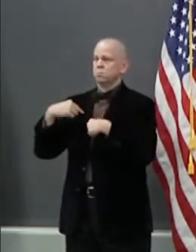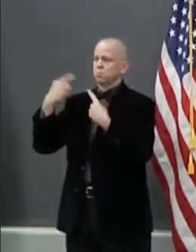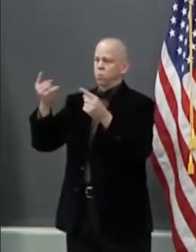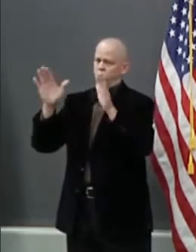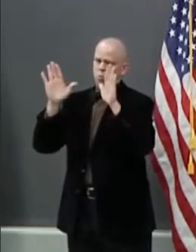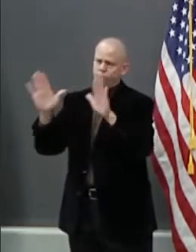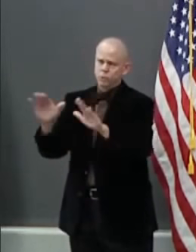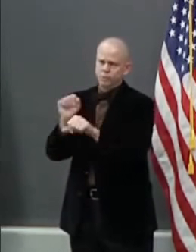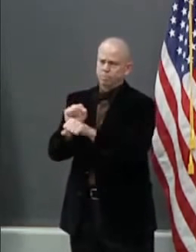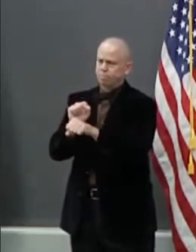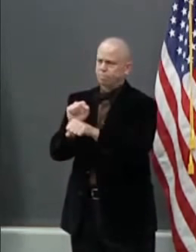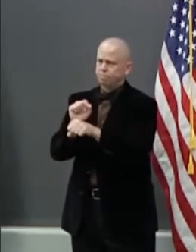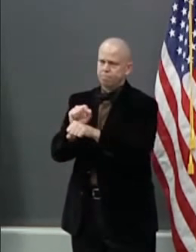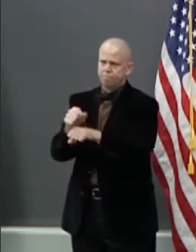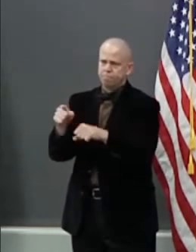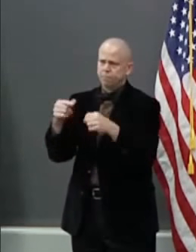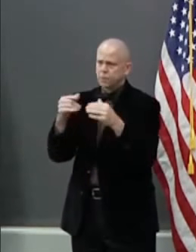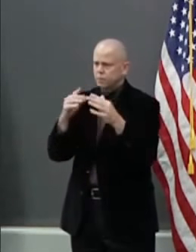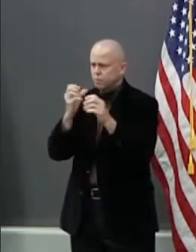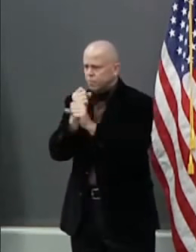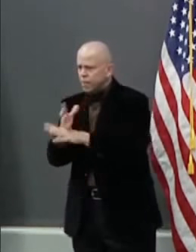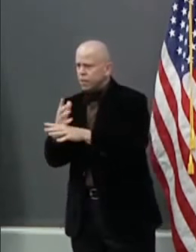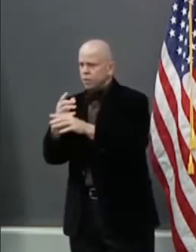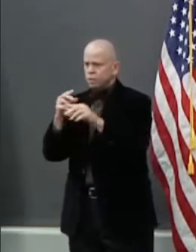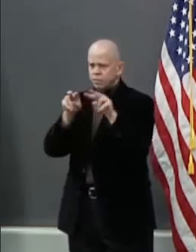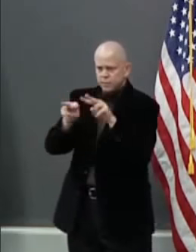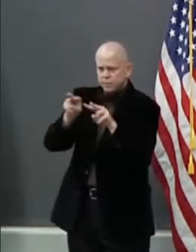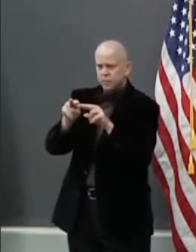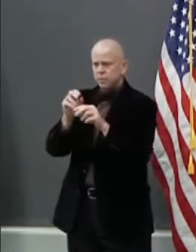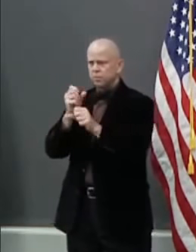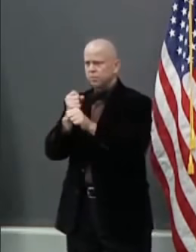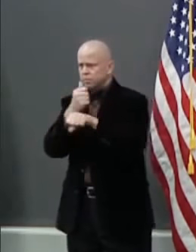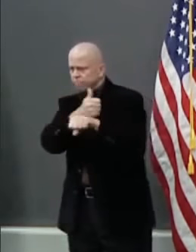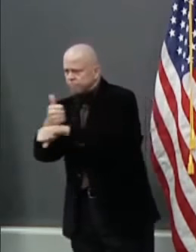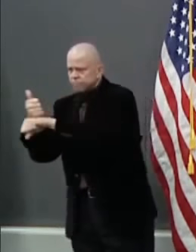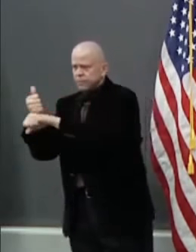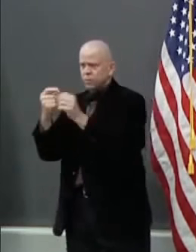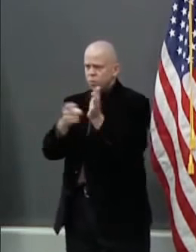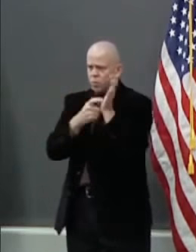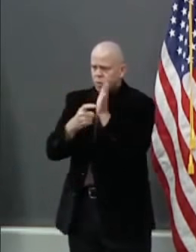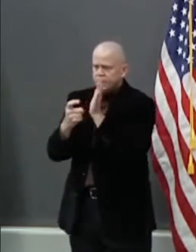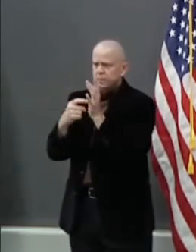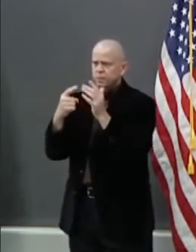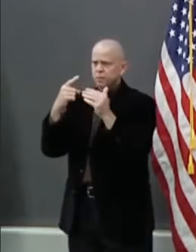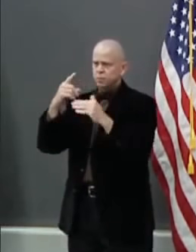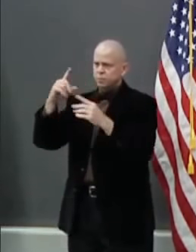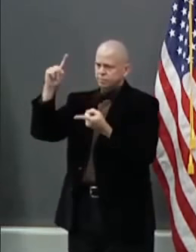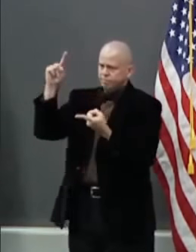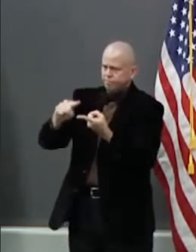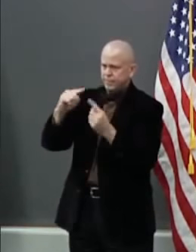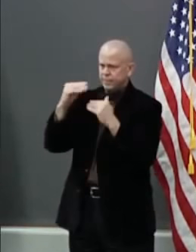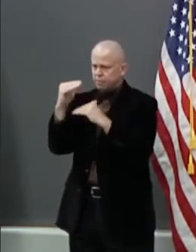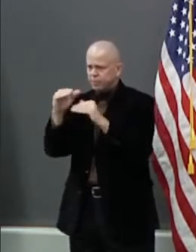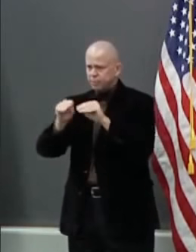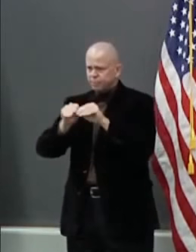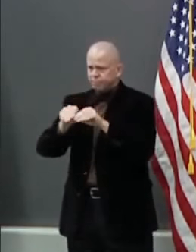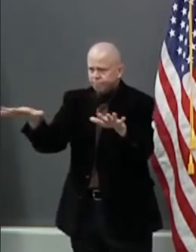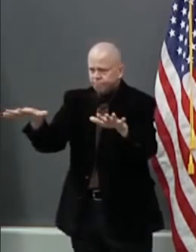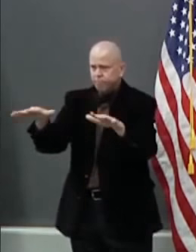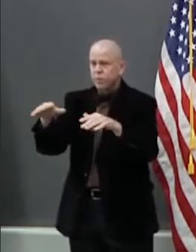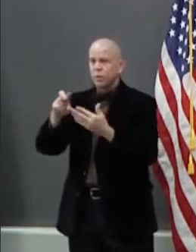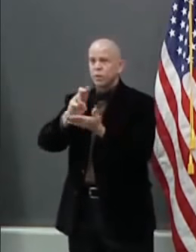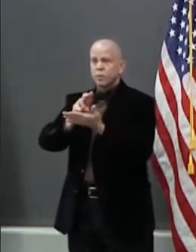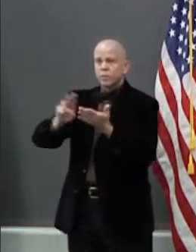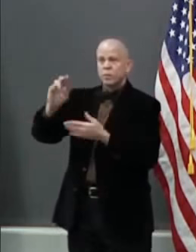and implementing guidelines to control the spread of COVID-19. The highest number of cases at the University of Oregon isn't